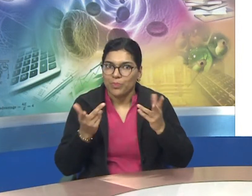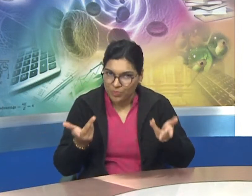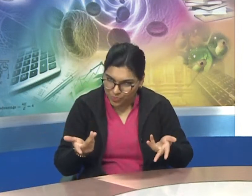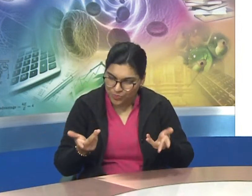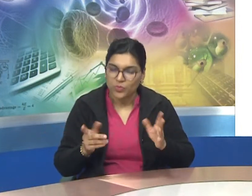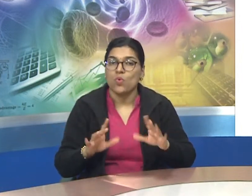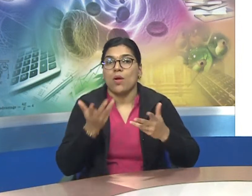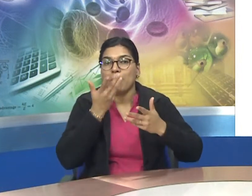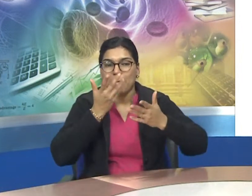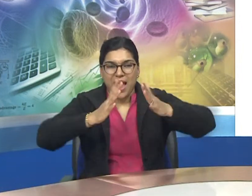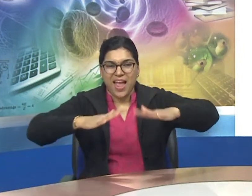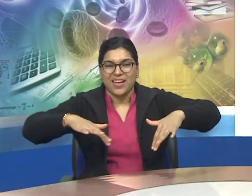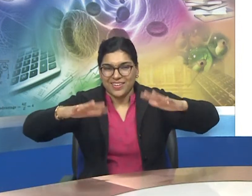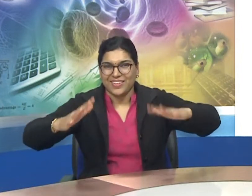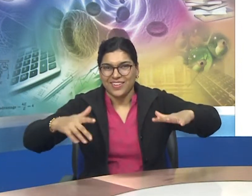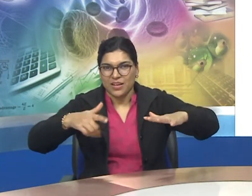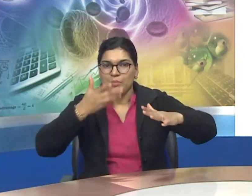water energy.